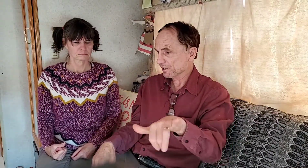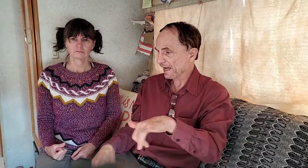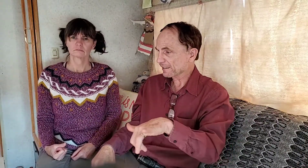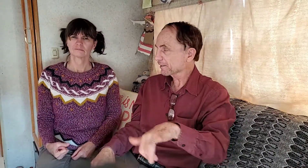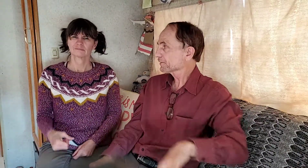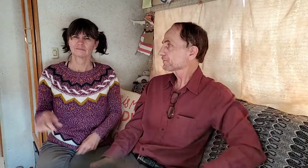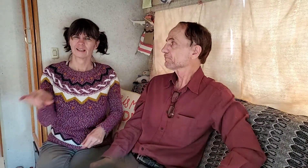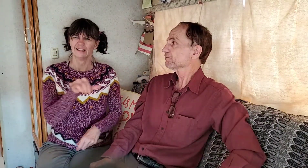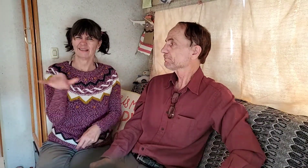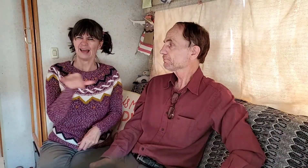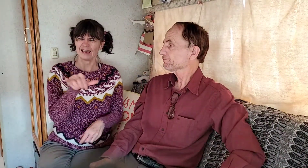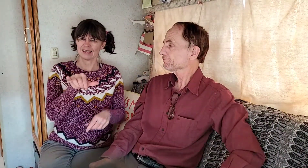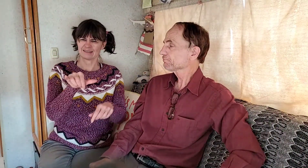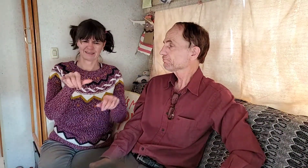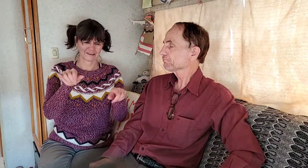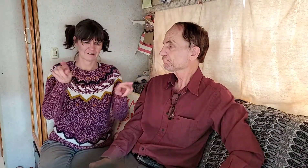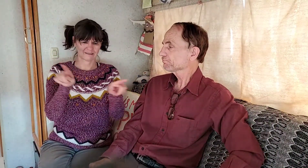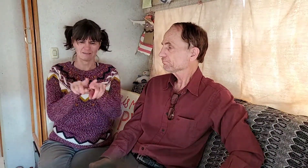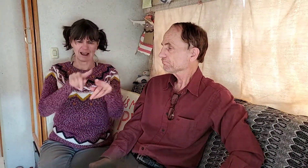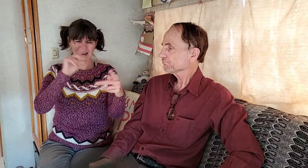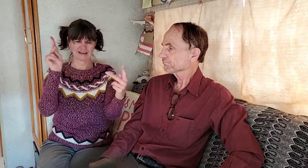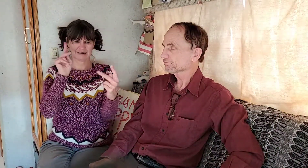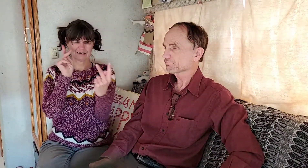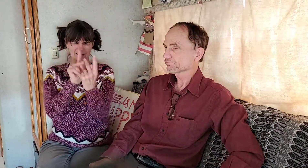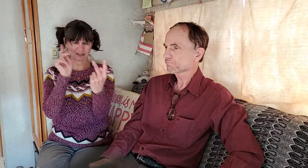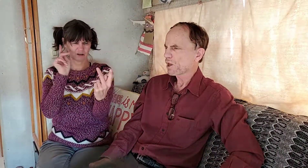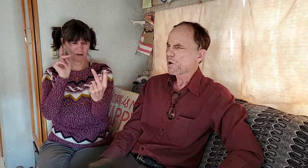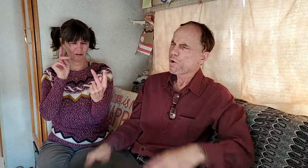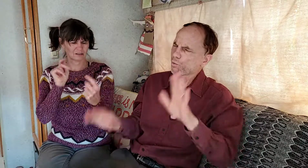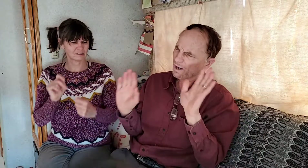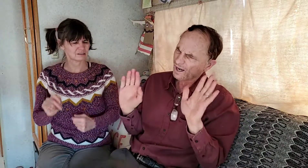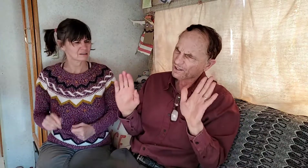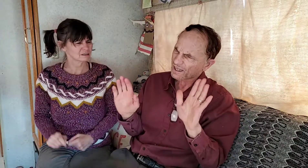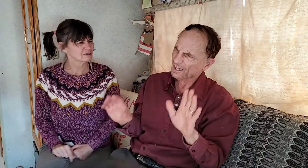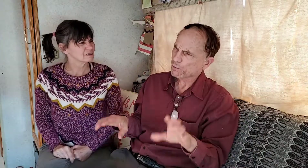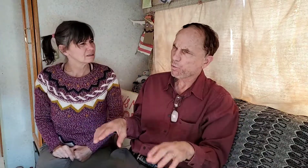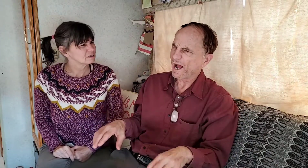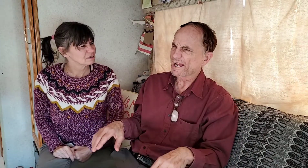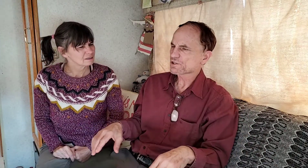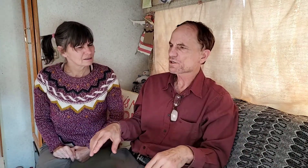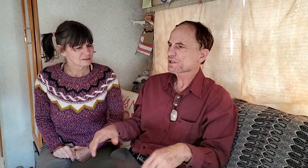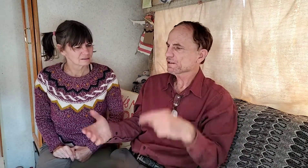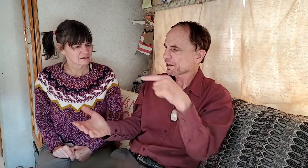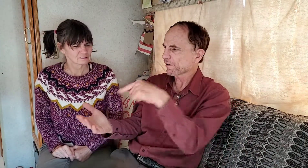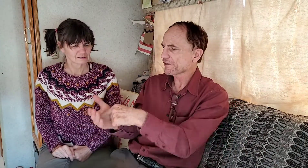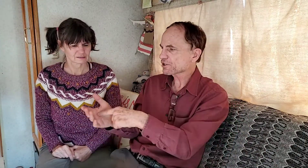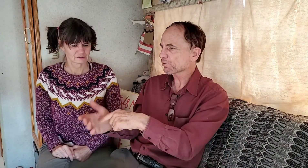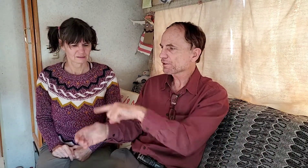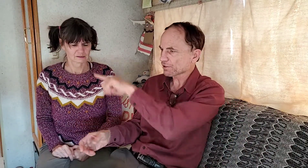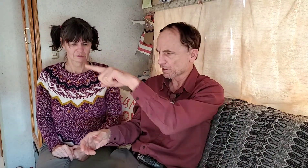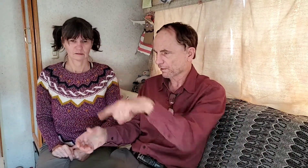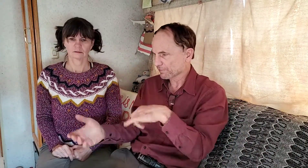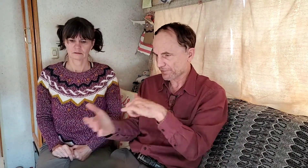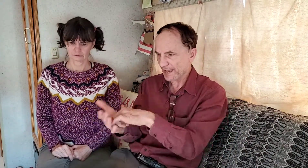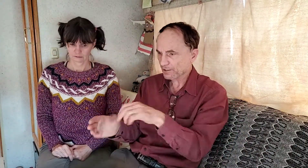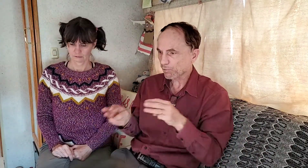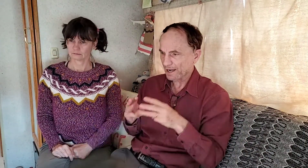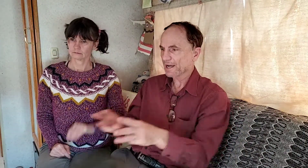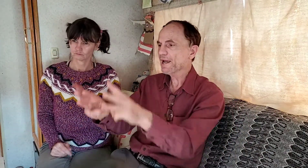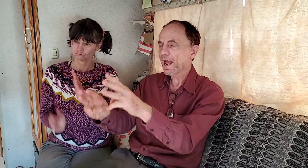alike. Alike? They're identical. Well, not quite. You see, this one curves that way,